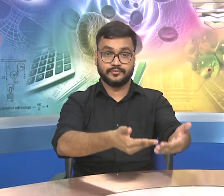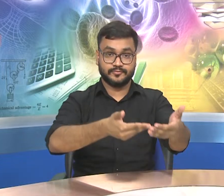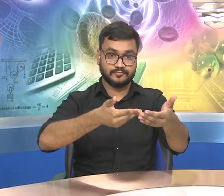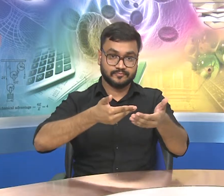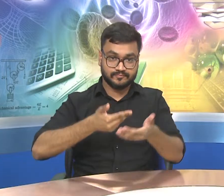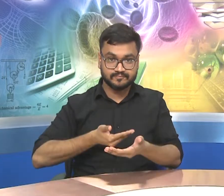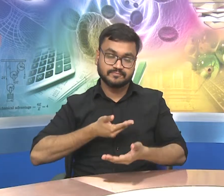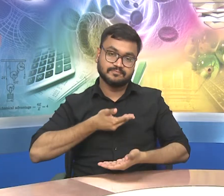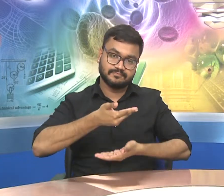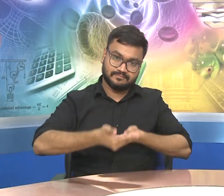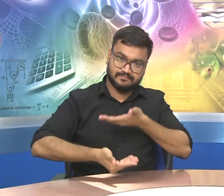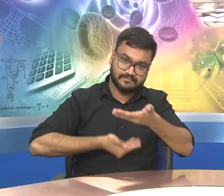Welcome back to our classes.